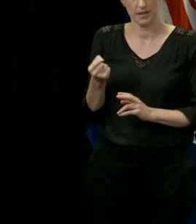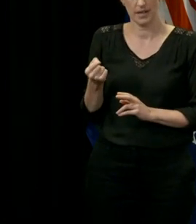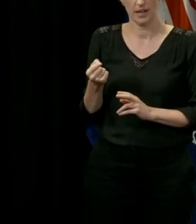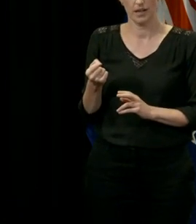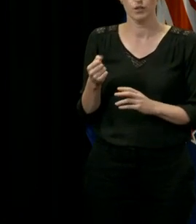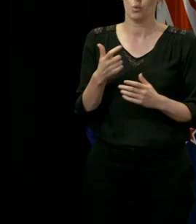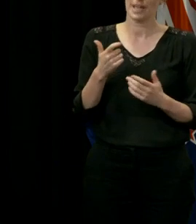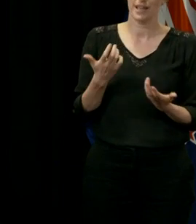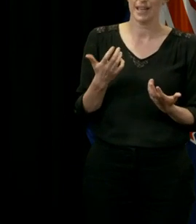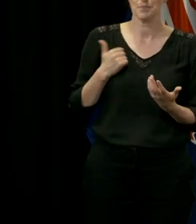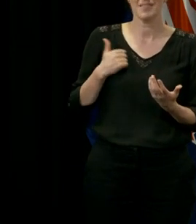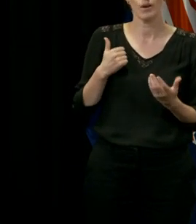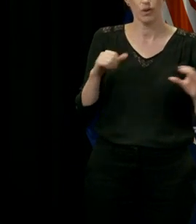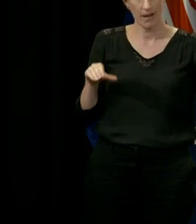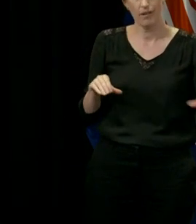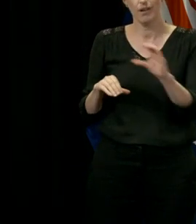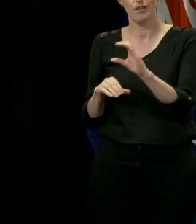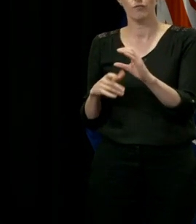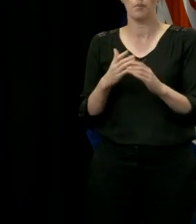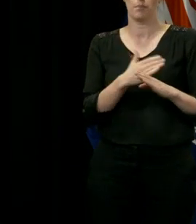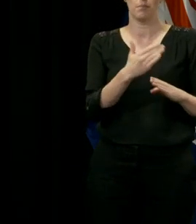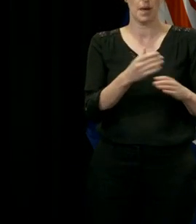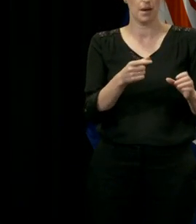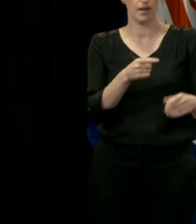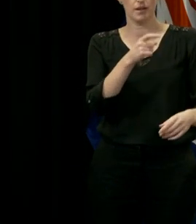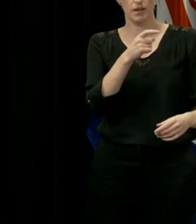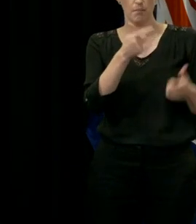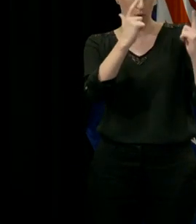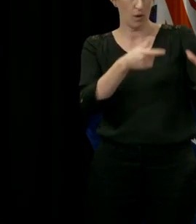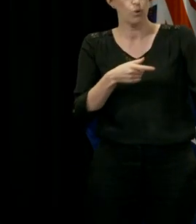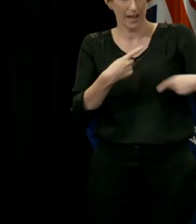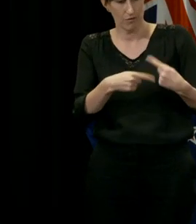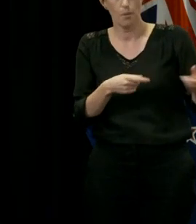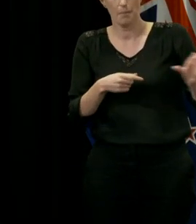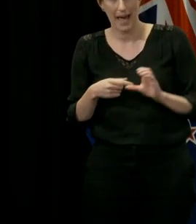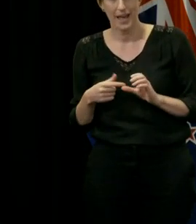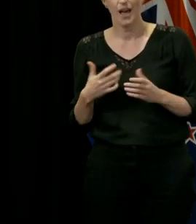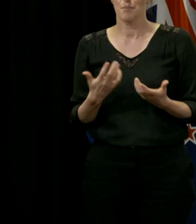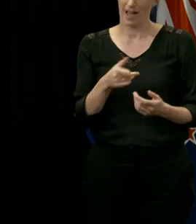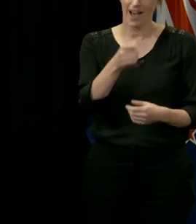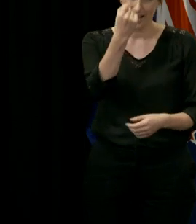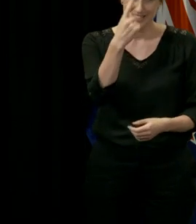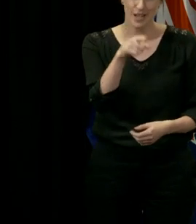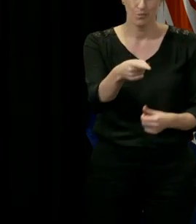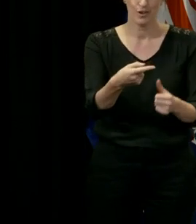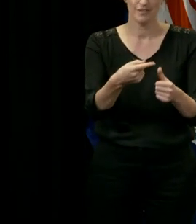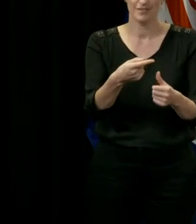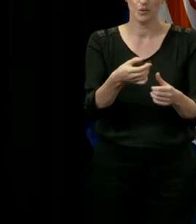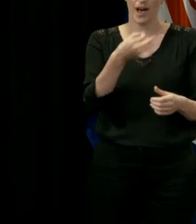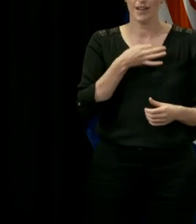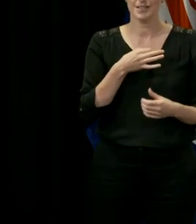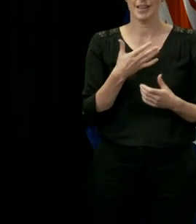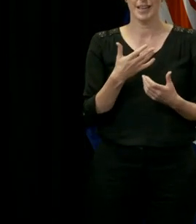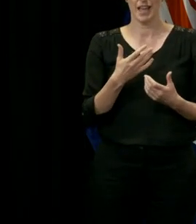this time. But I do understand the point that you're making, that for people for whom at some point that becomes their only source of income, then that